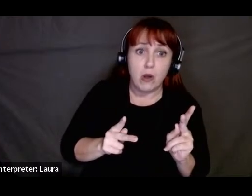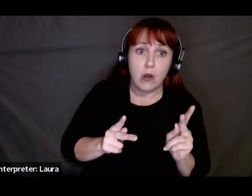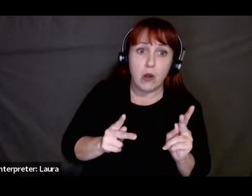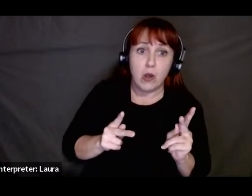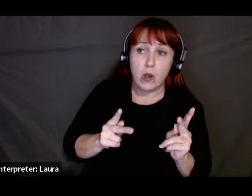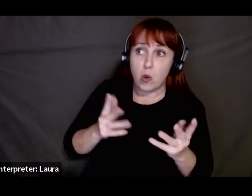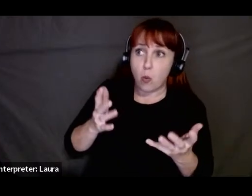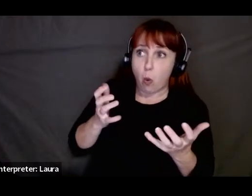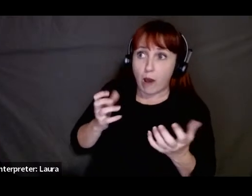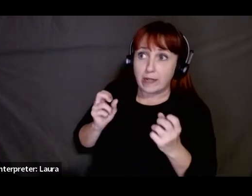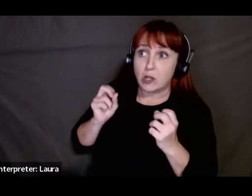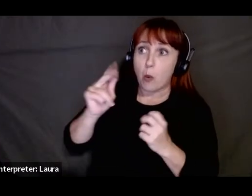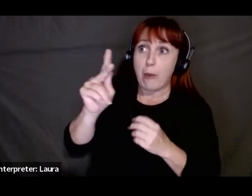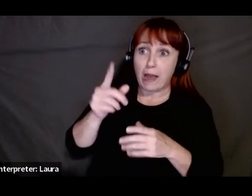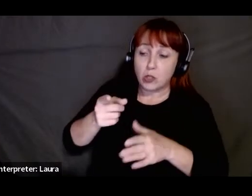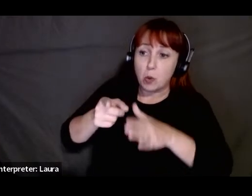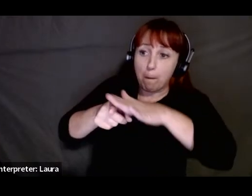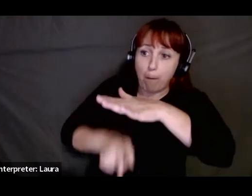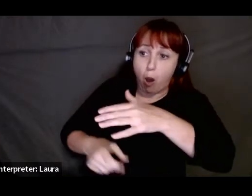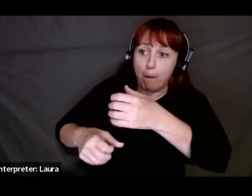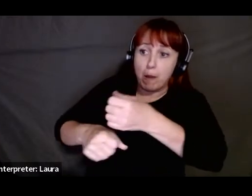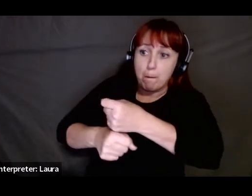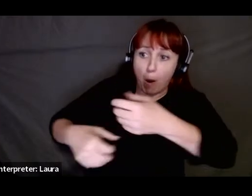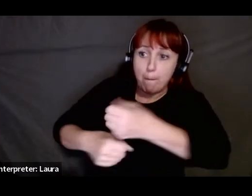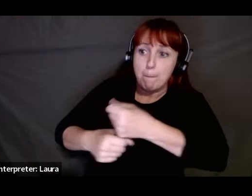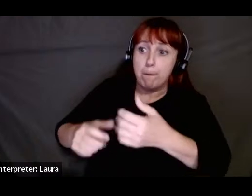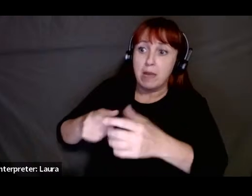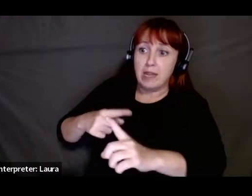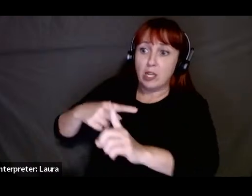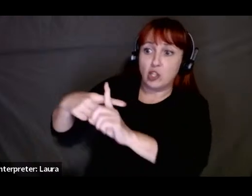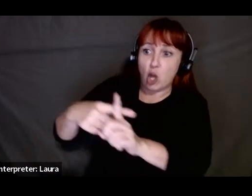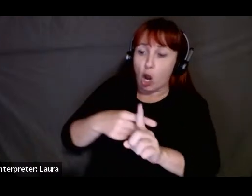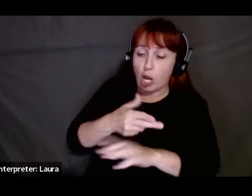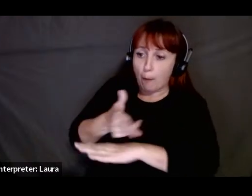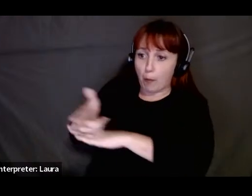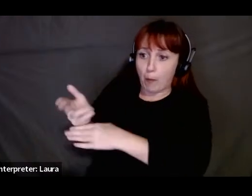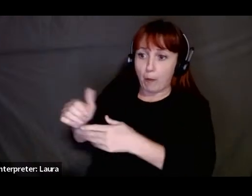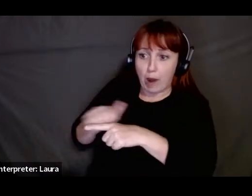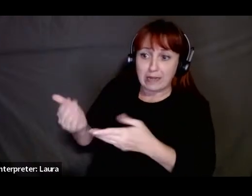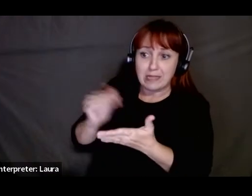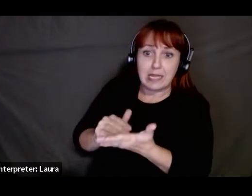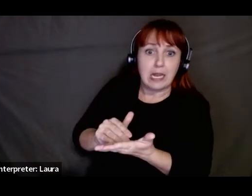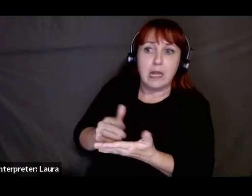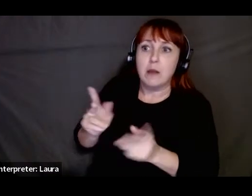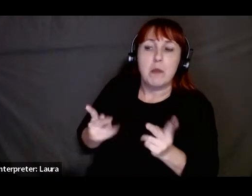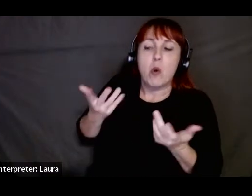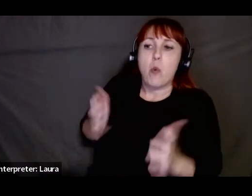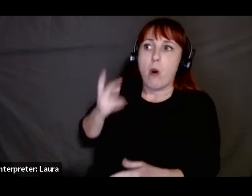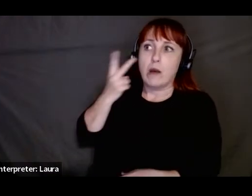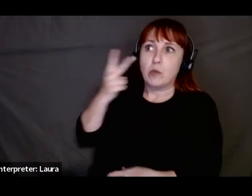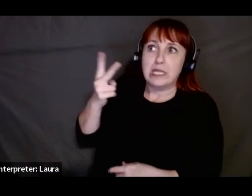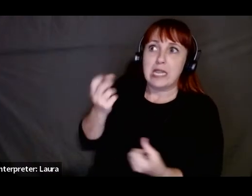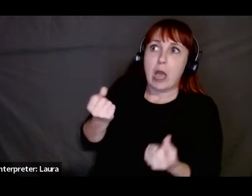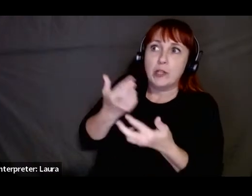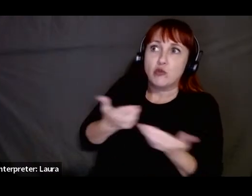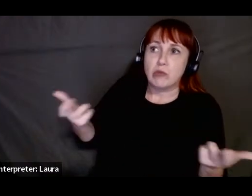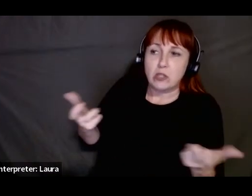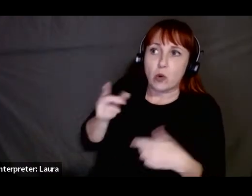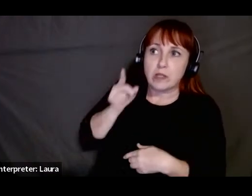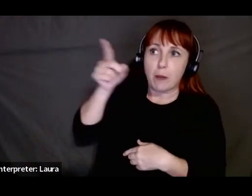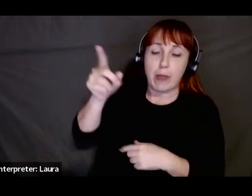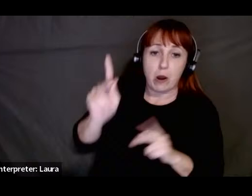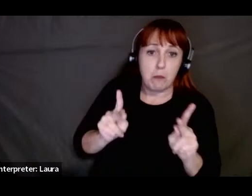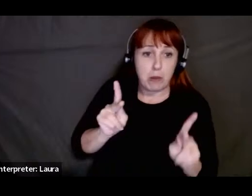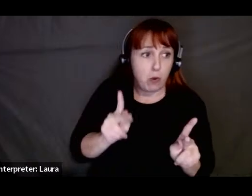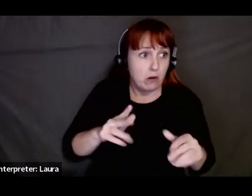target for target practice, especially for water resources. You know, I mean, I'm surprised it hasn't been brought up